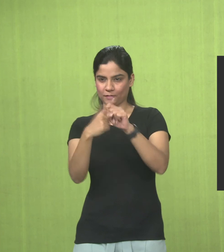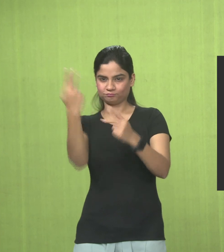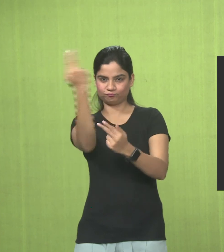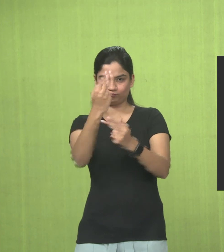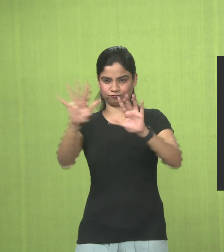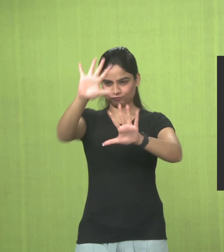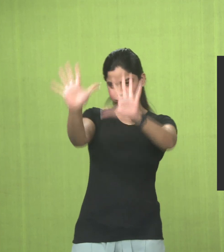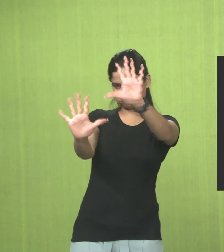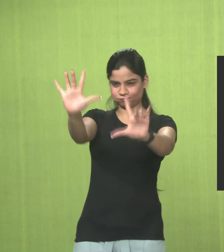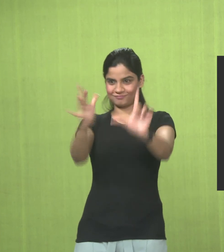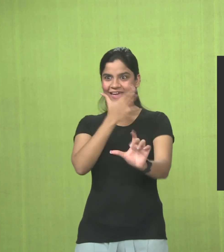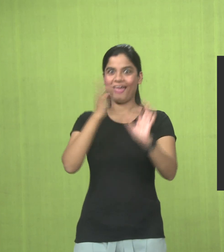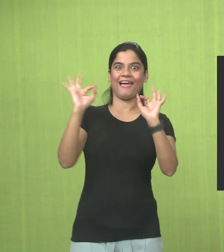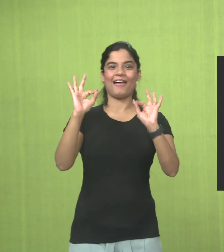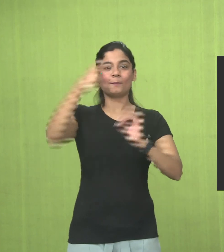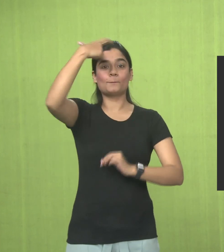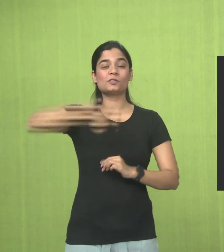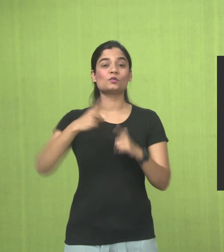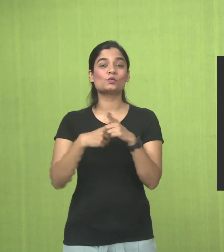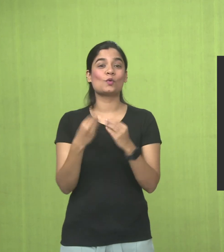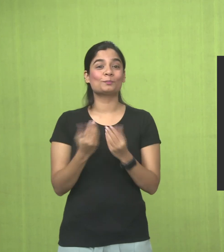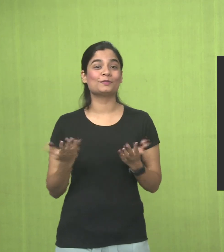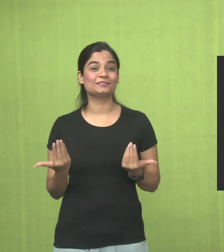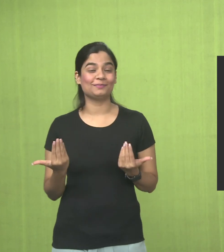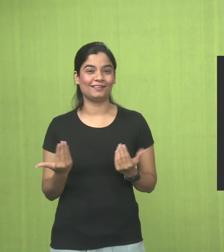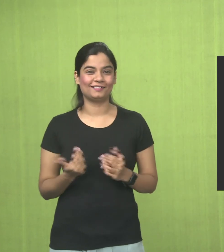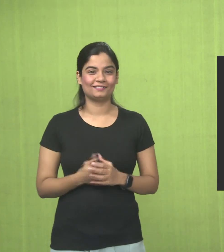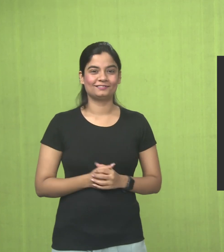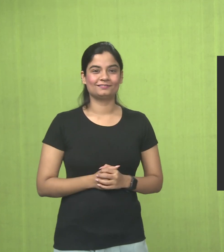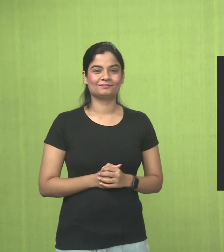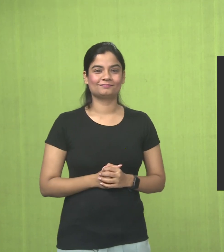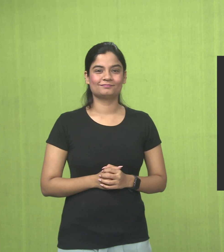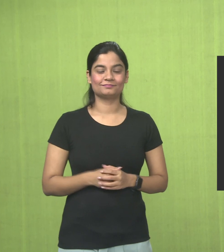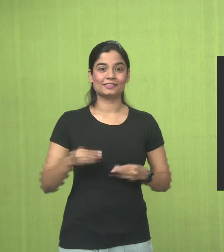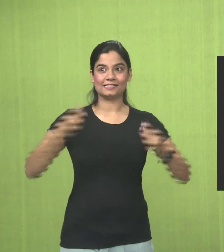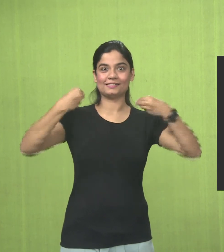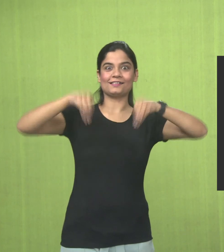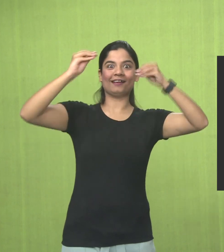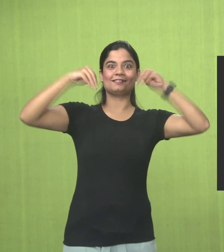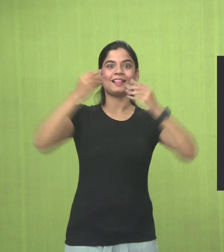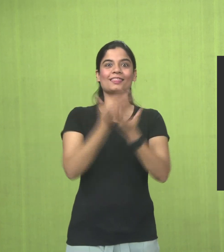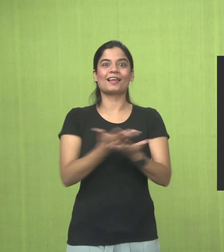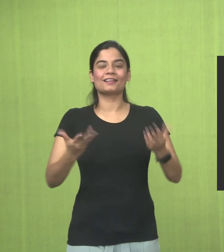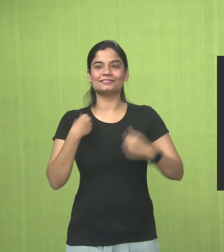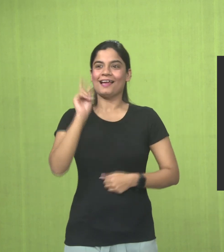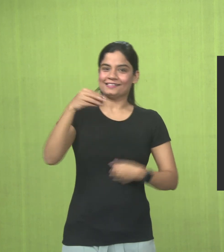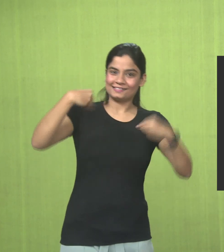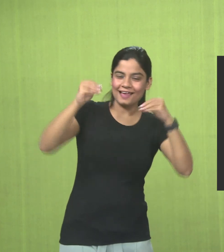The person can tell you about what will suit you. So a fashion designer, sales associate, a